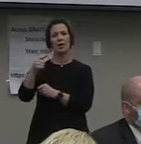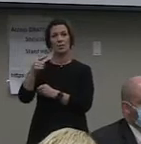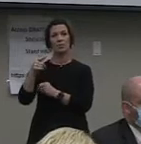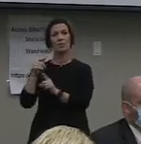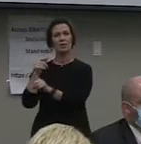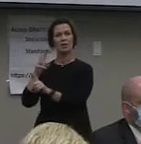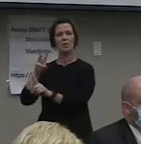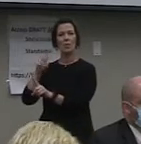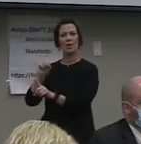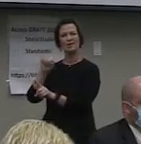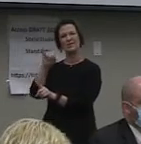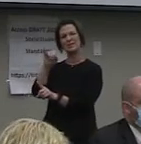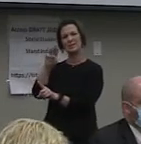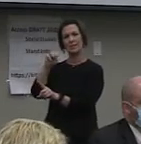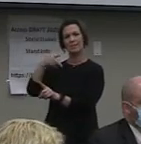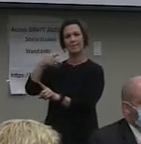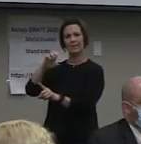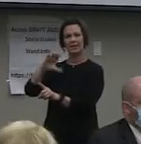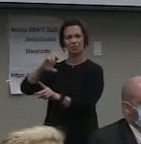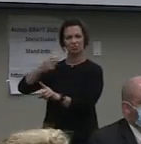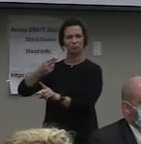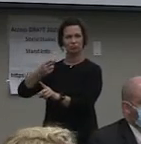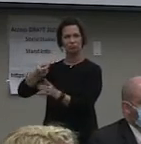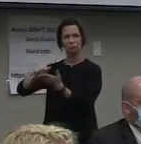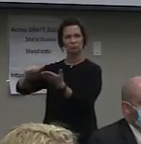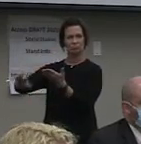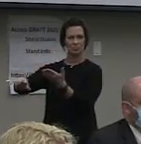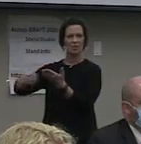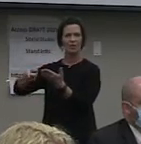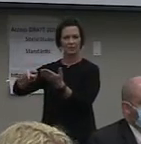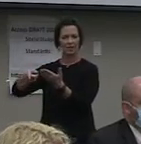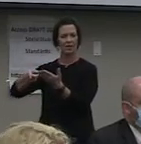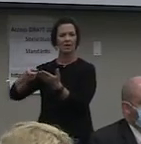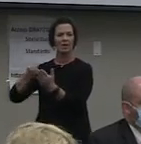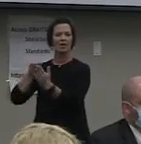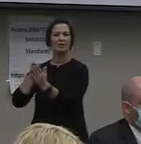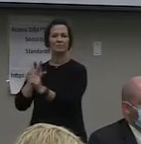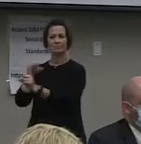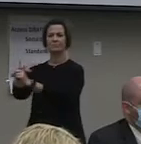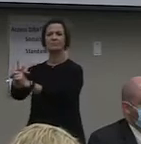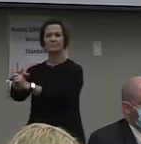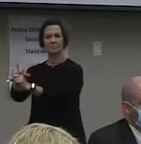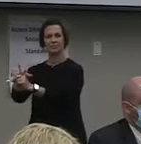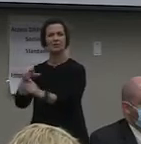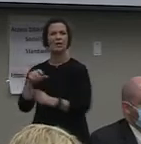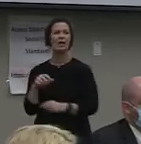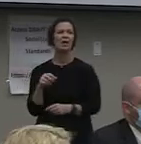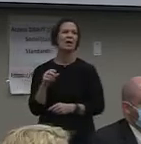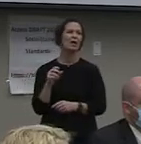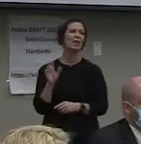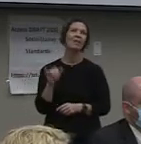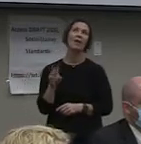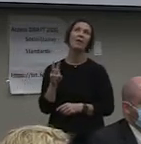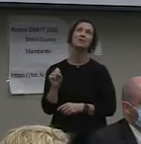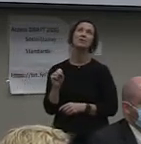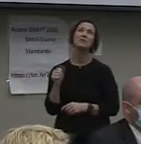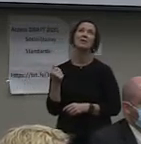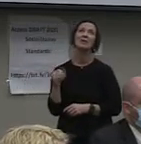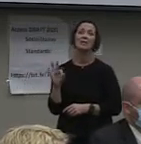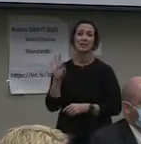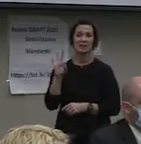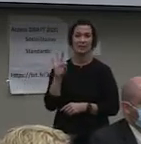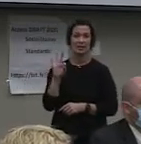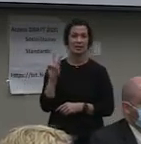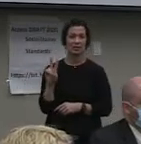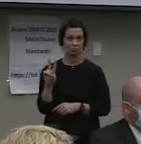that day an opportunity to visit with Judge Cecil Morgan. He was, this was 1992. He